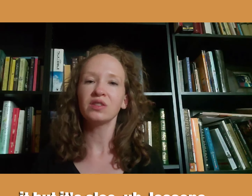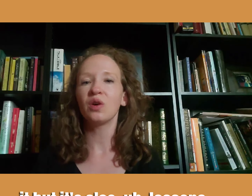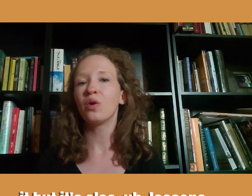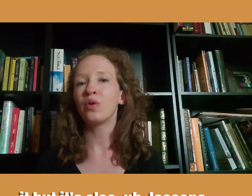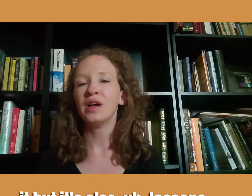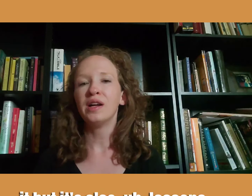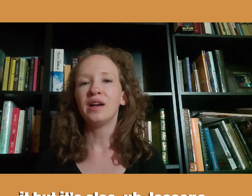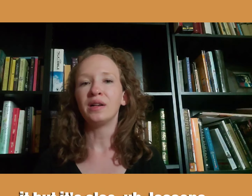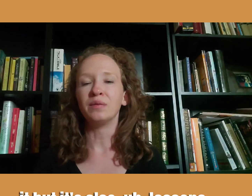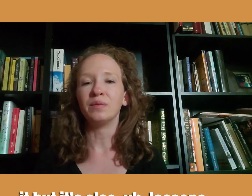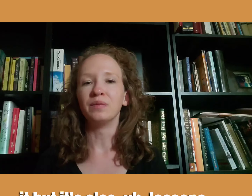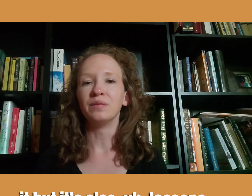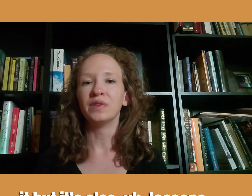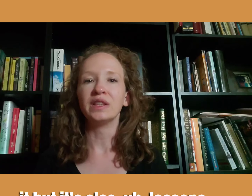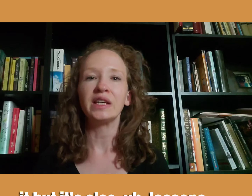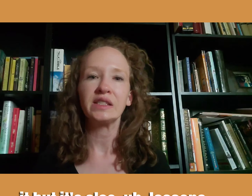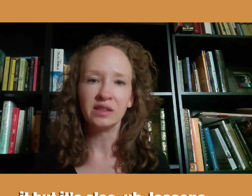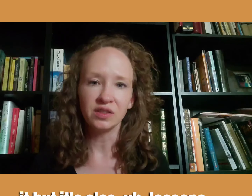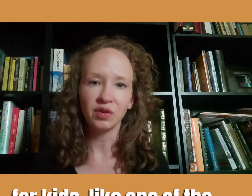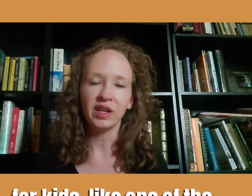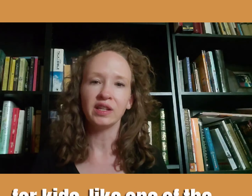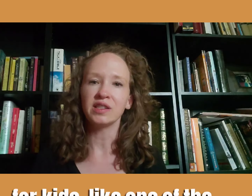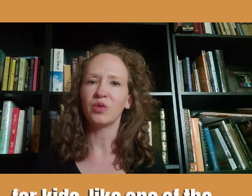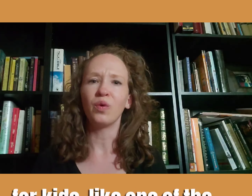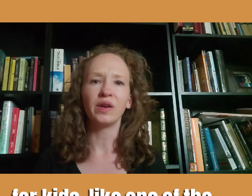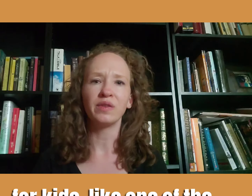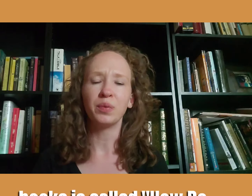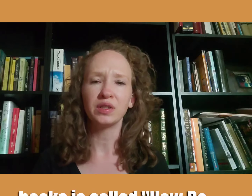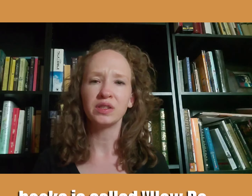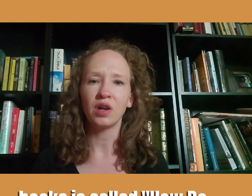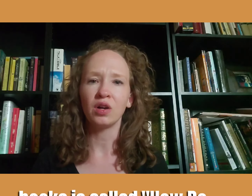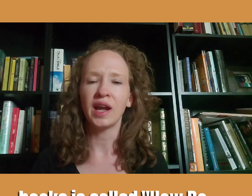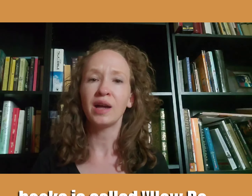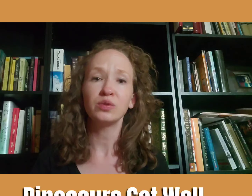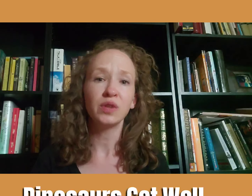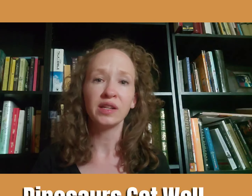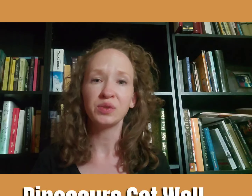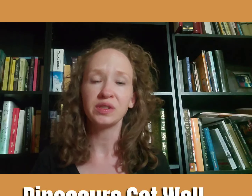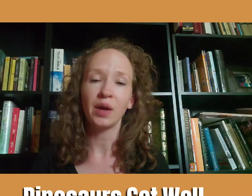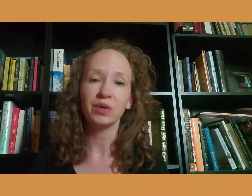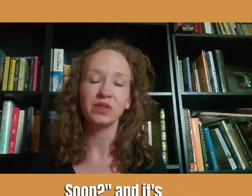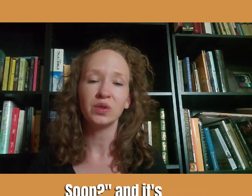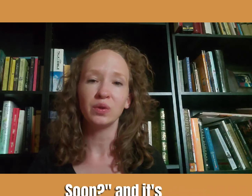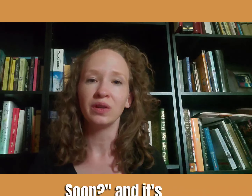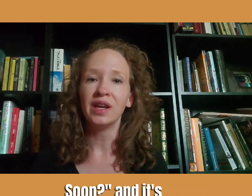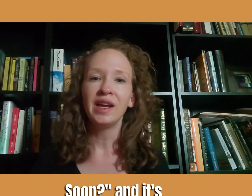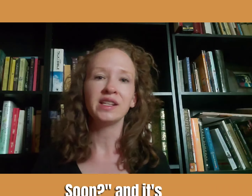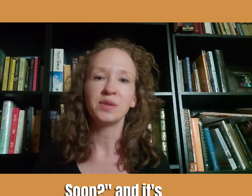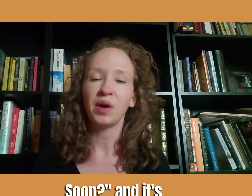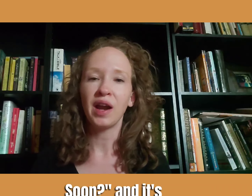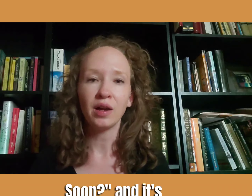also lessons for kids like one of the books is called How Do Dinosaurs Get Well Soon and it's about how